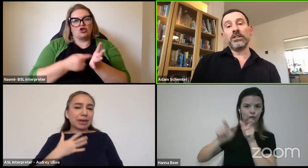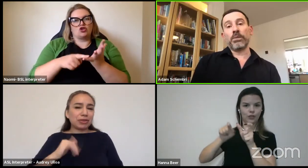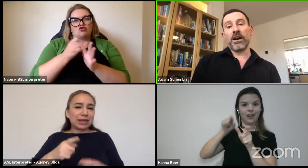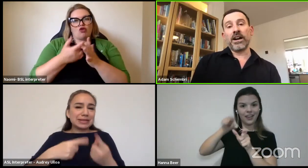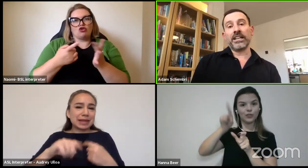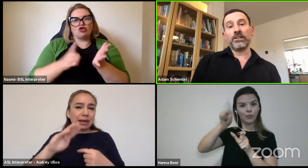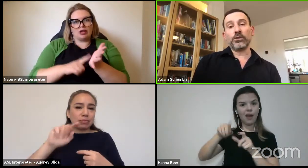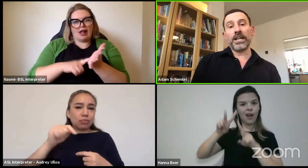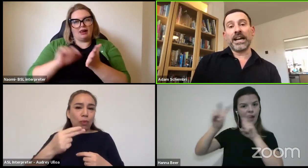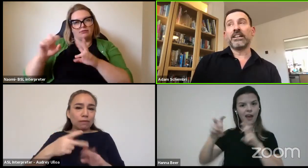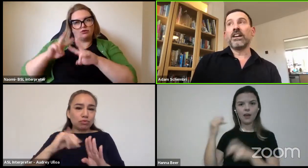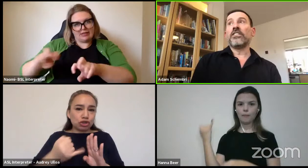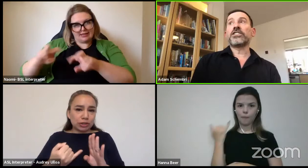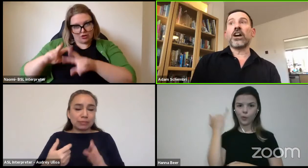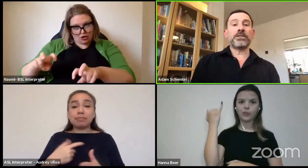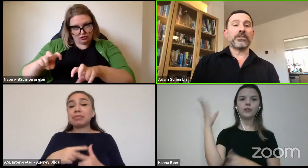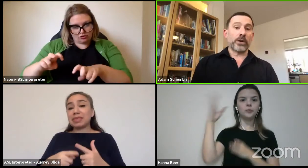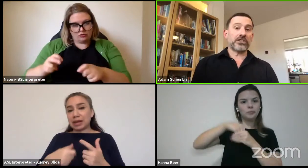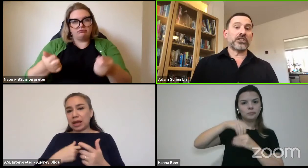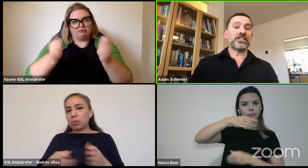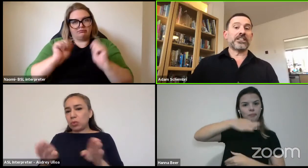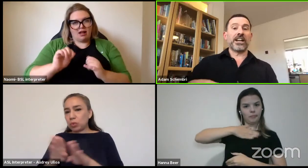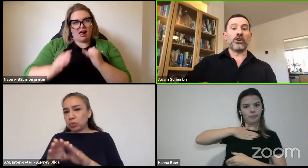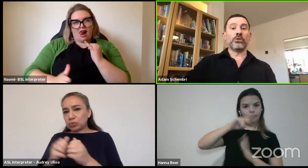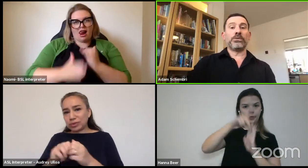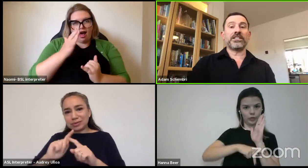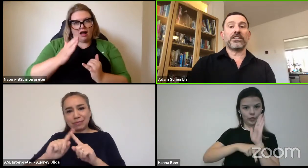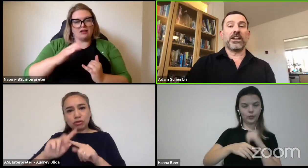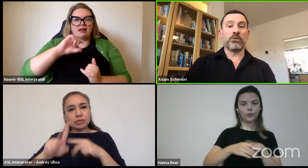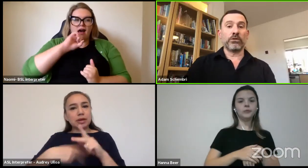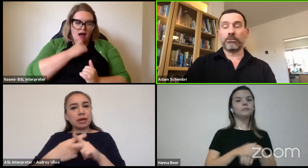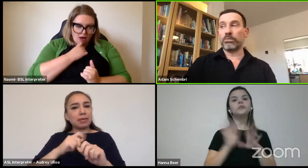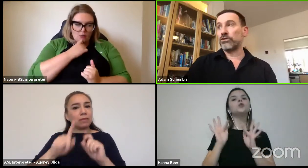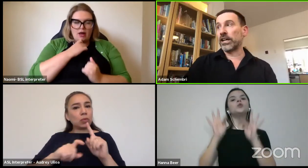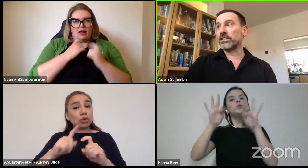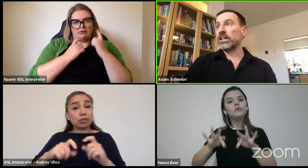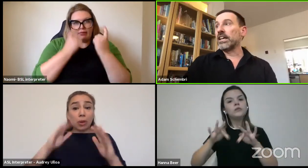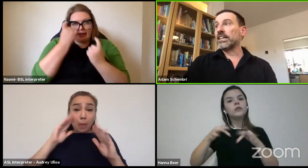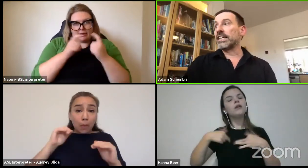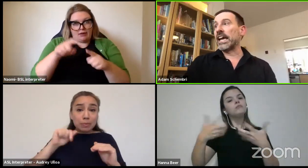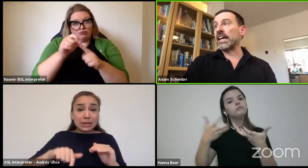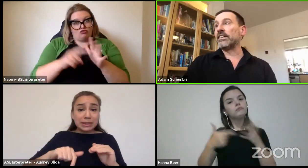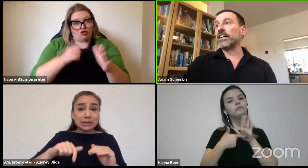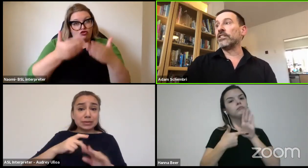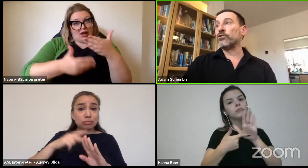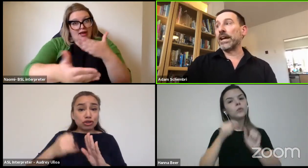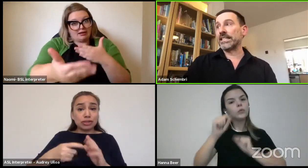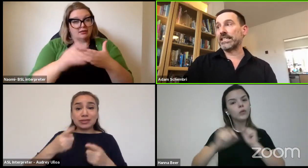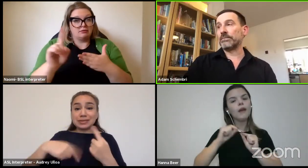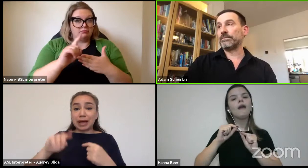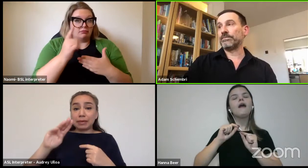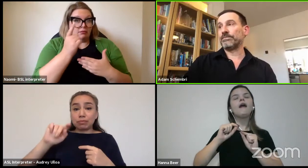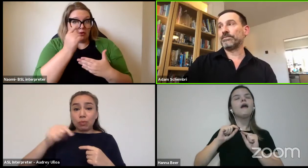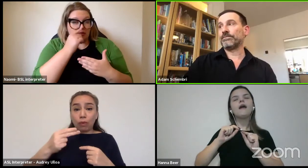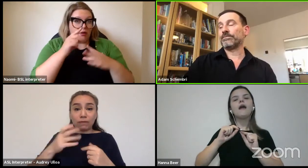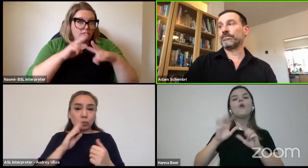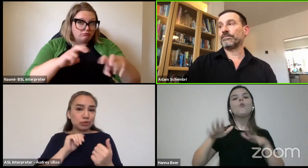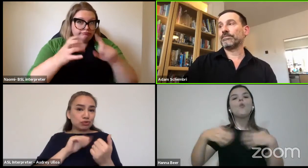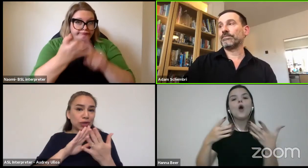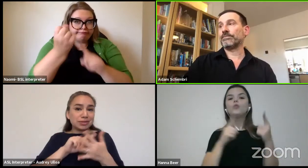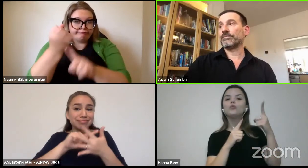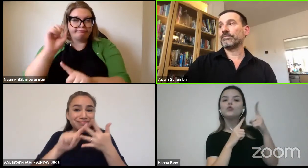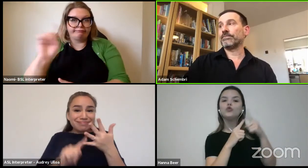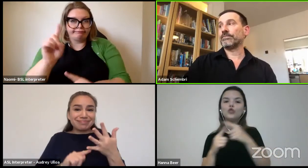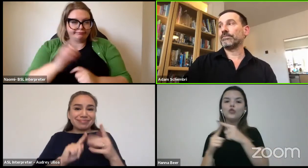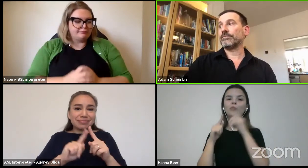will end by looking at the types of questions that I hope the SignMorph project can address.